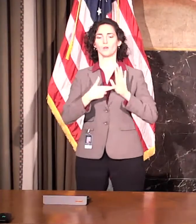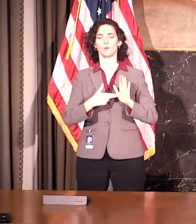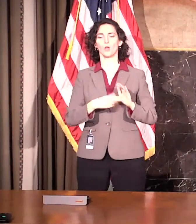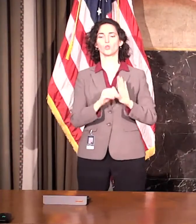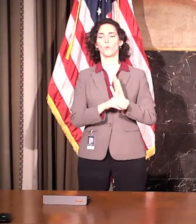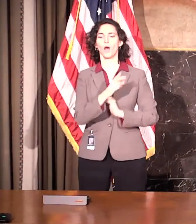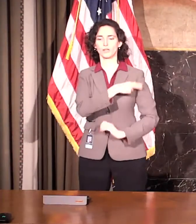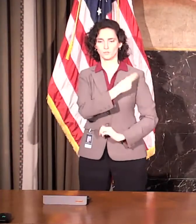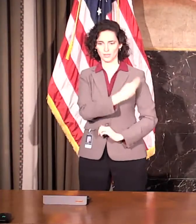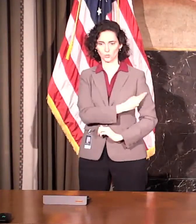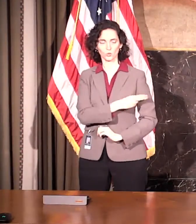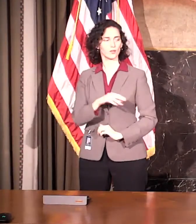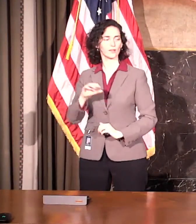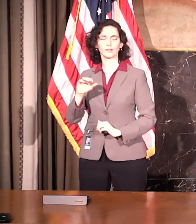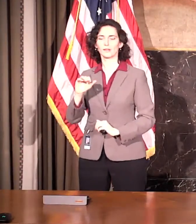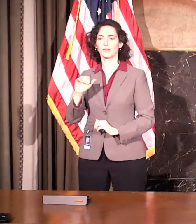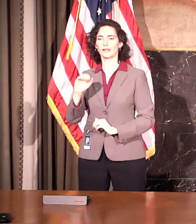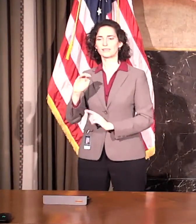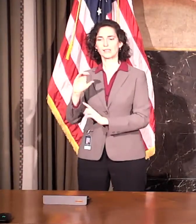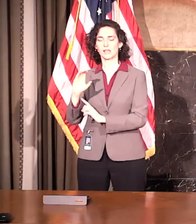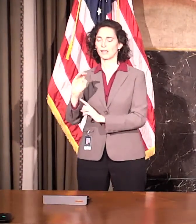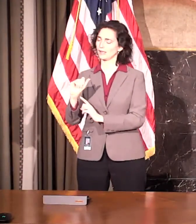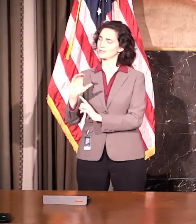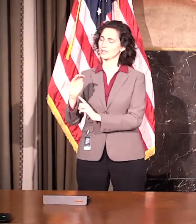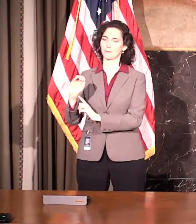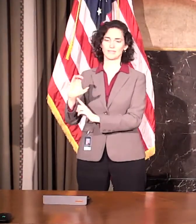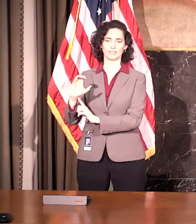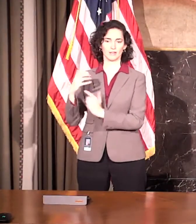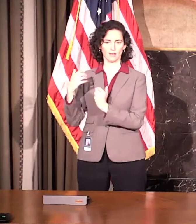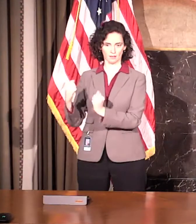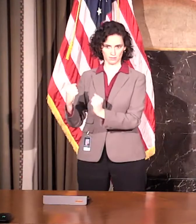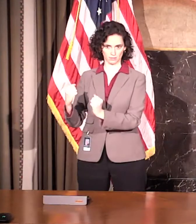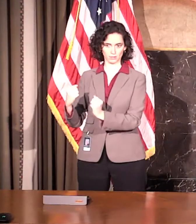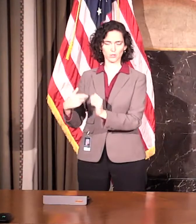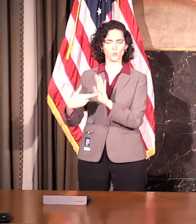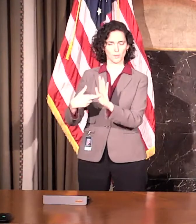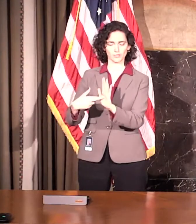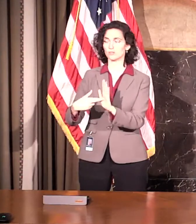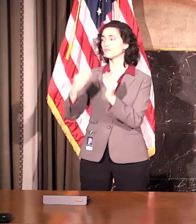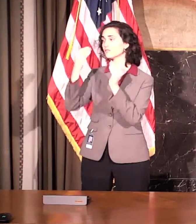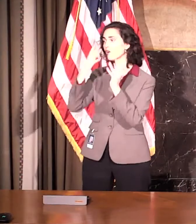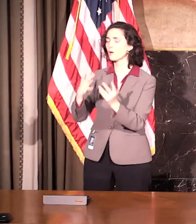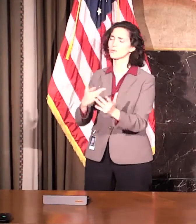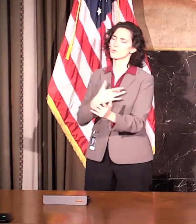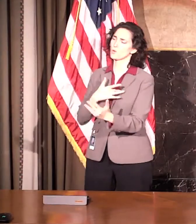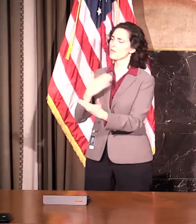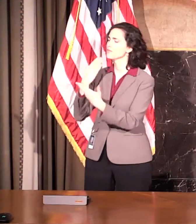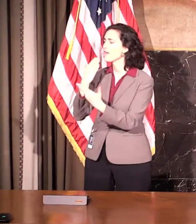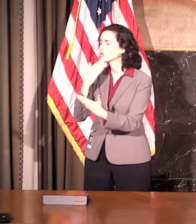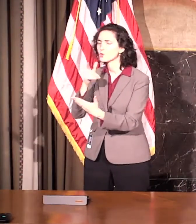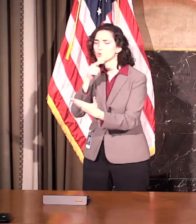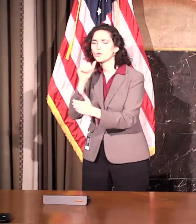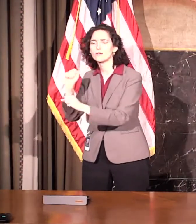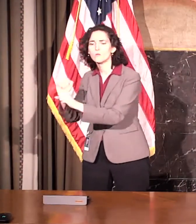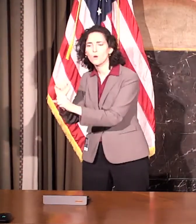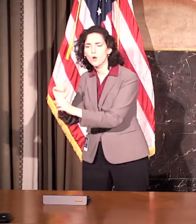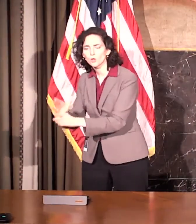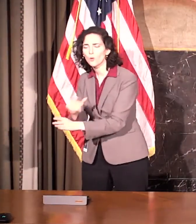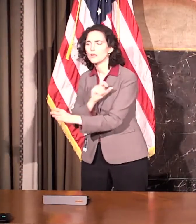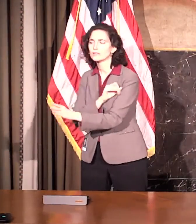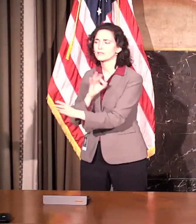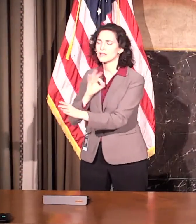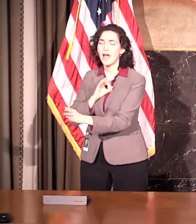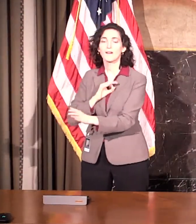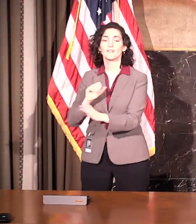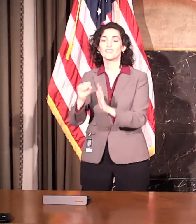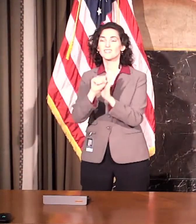like to express a deep sense of gratitude, not just to our employees, but to all healthcare workers